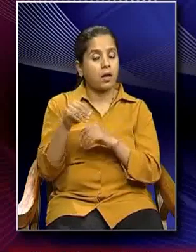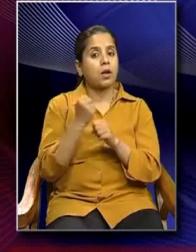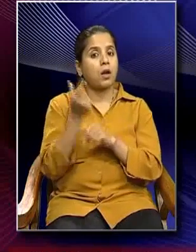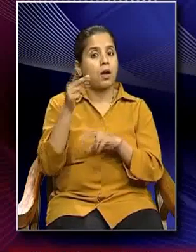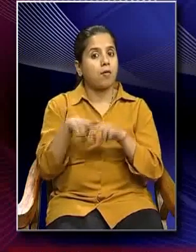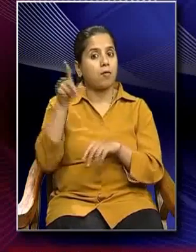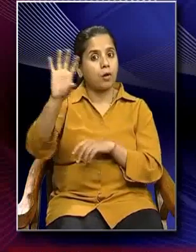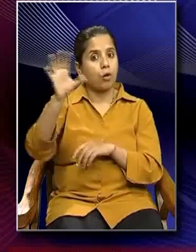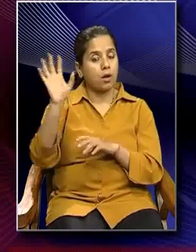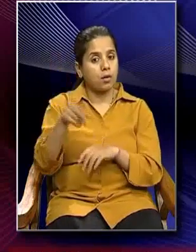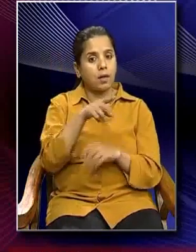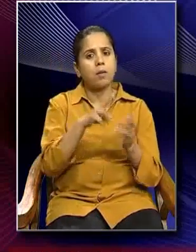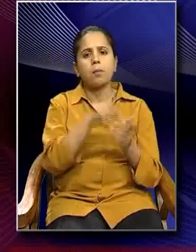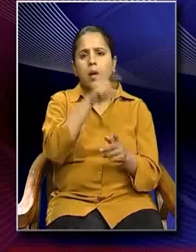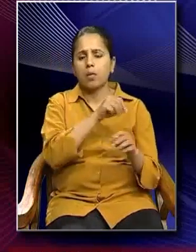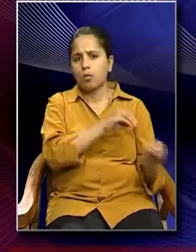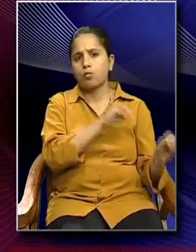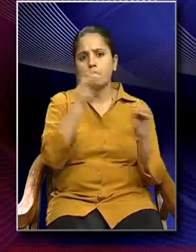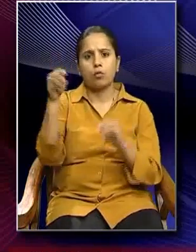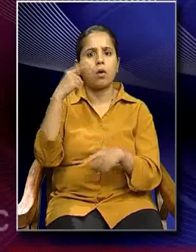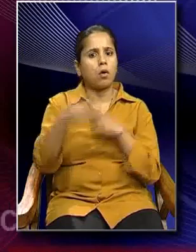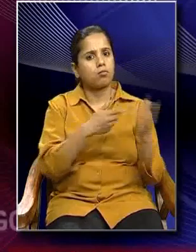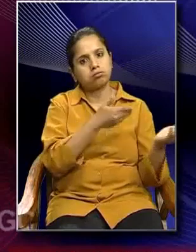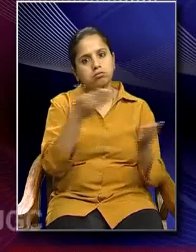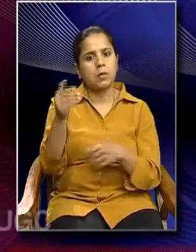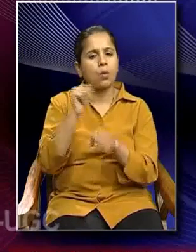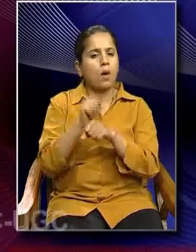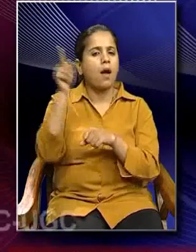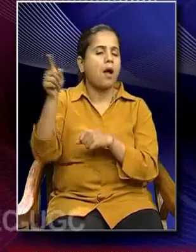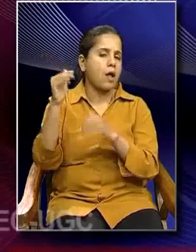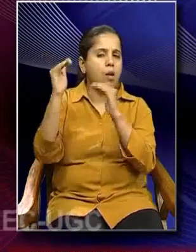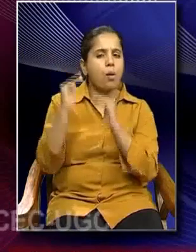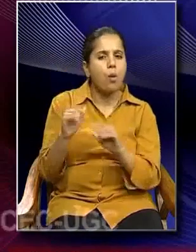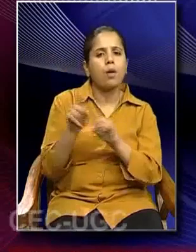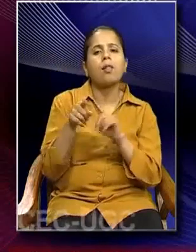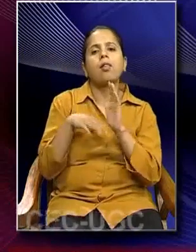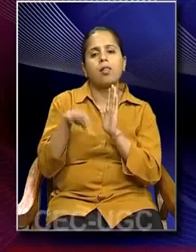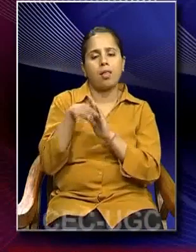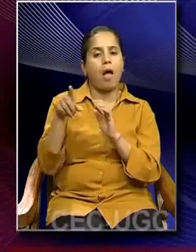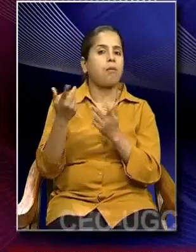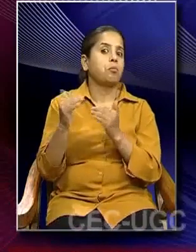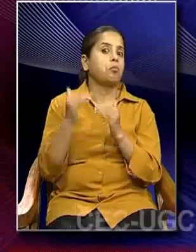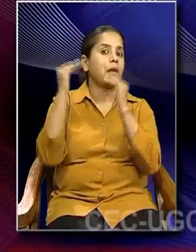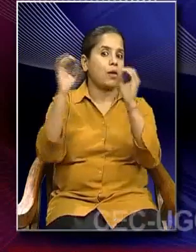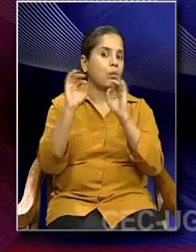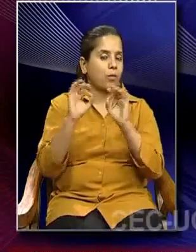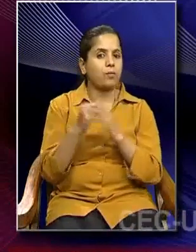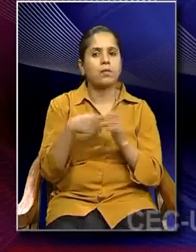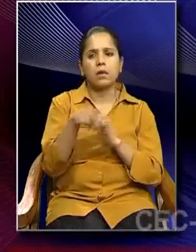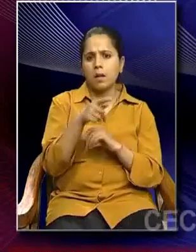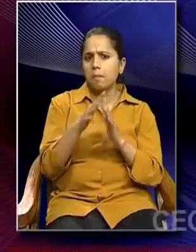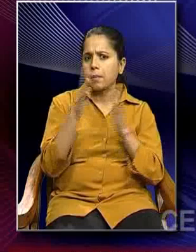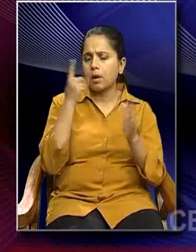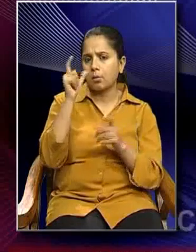countries, so these nationals are being regularly welcome over the last 2-3 decades. So in this way it is quite a win situation for